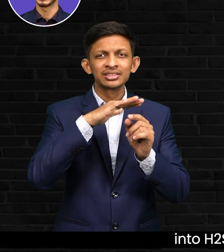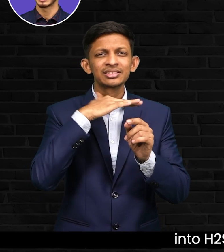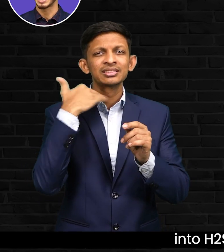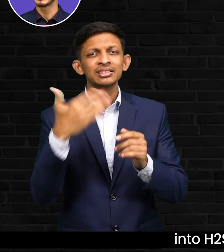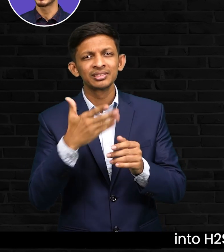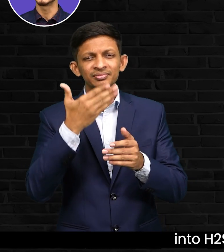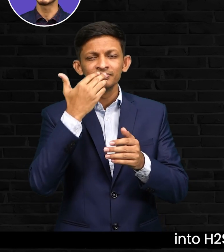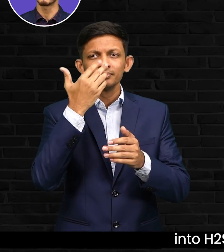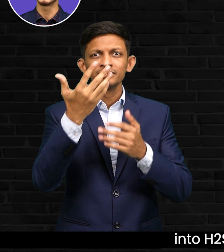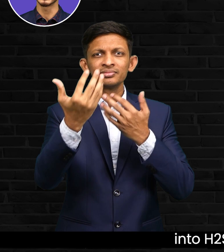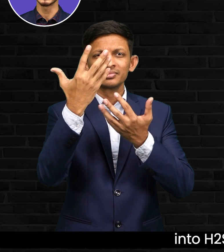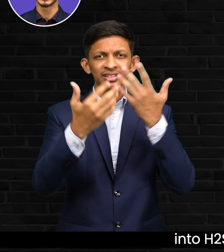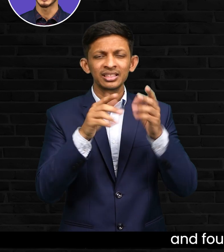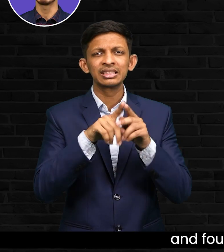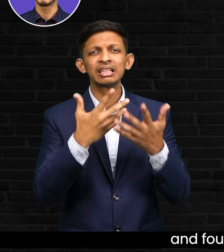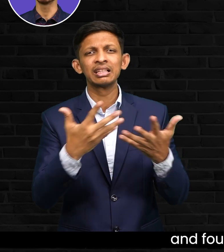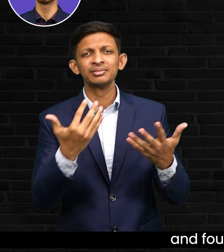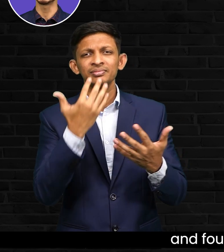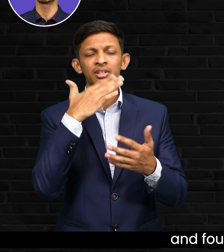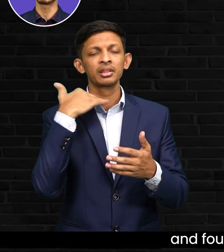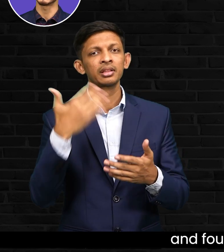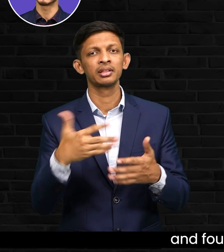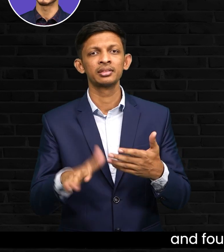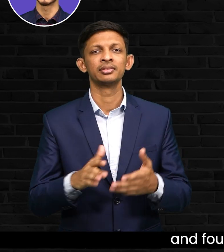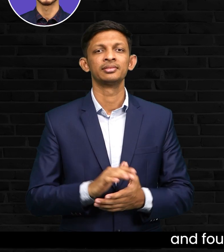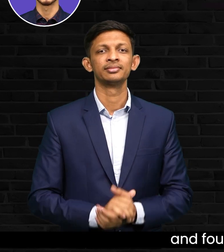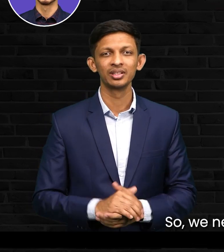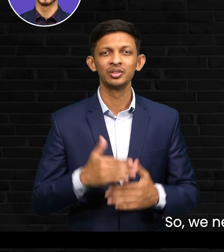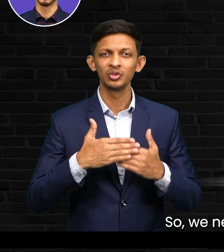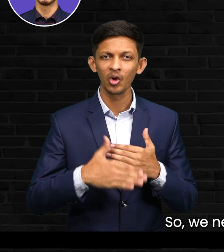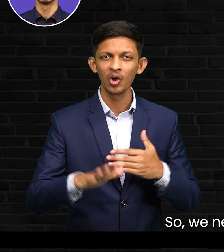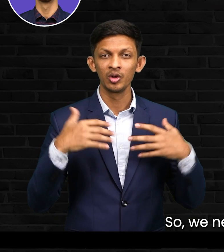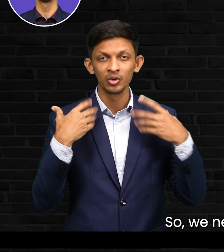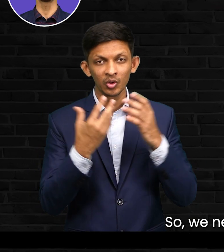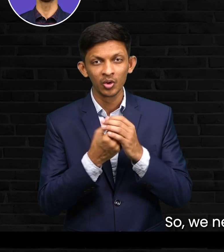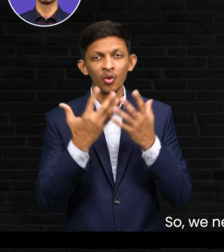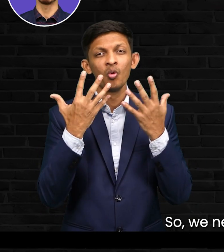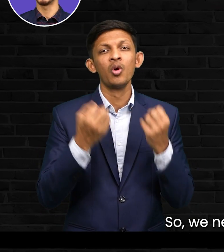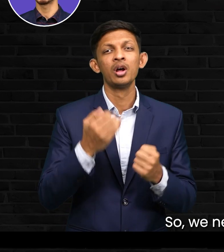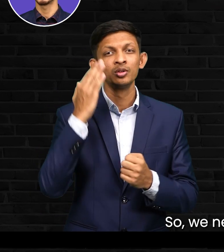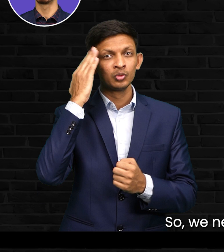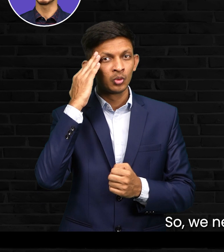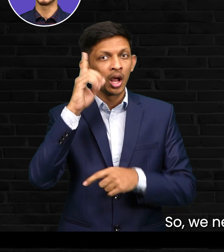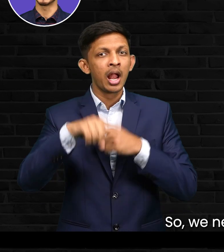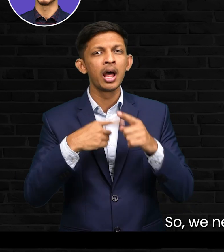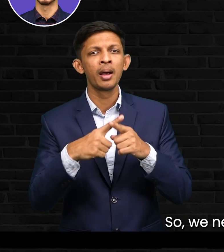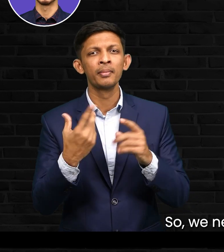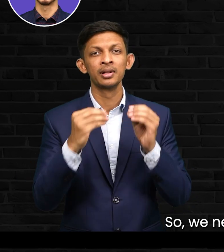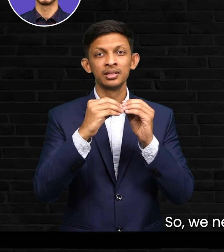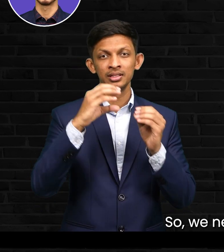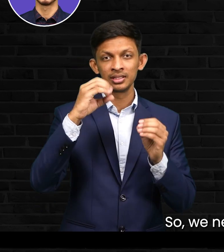H2S and other poisonous and foul smelling substances. So, we need to know about